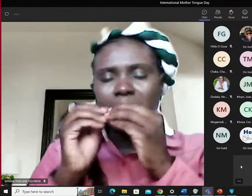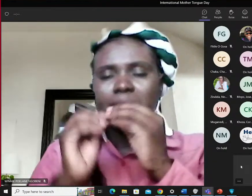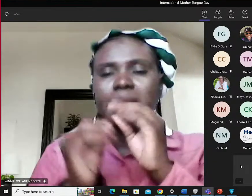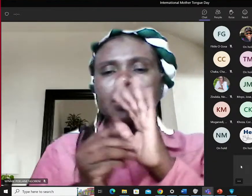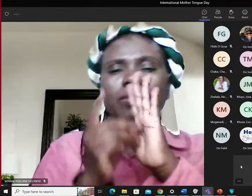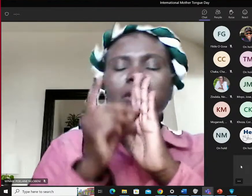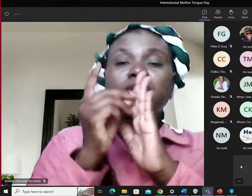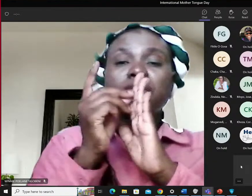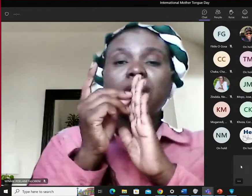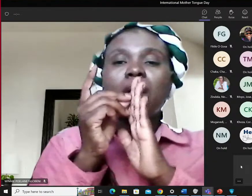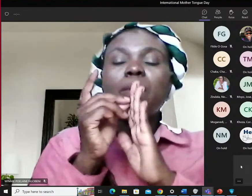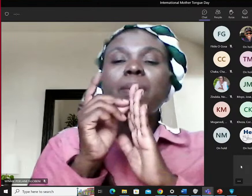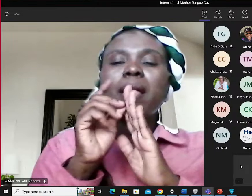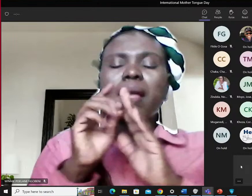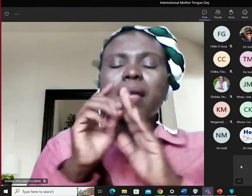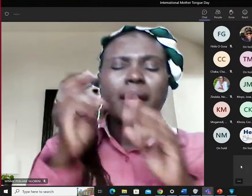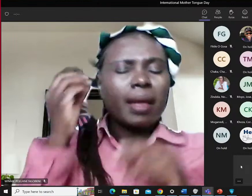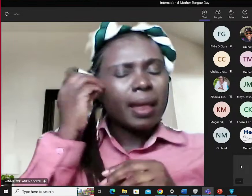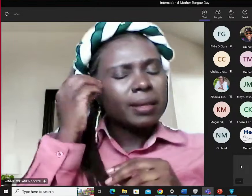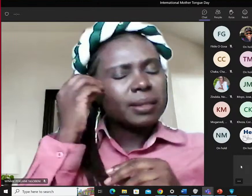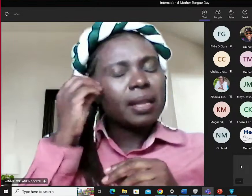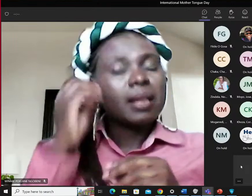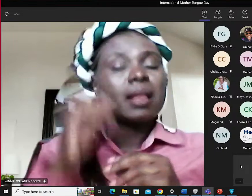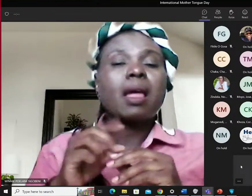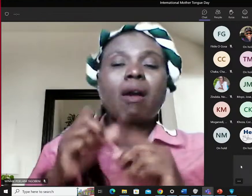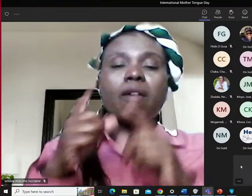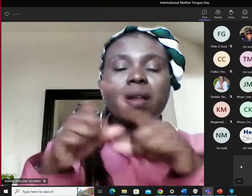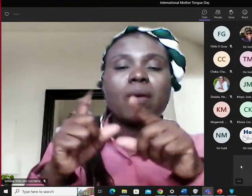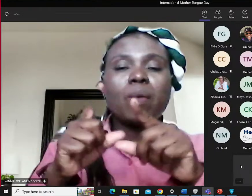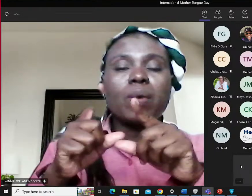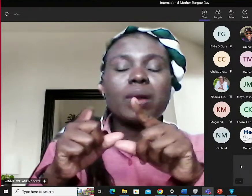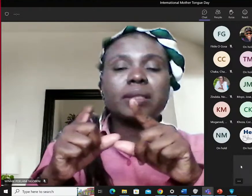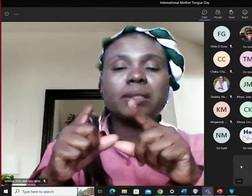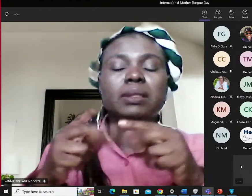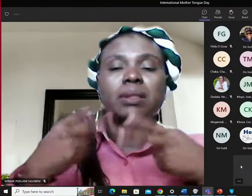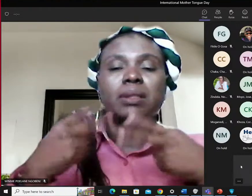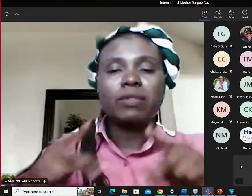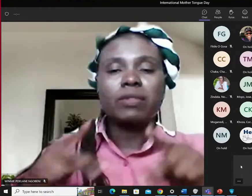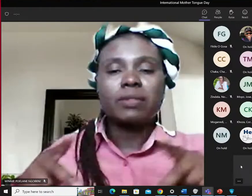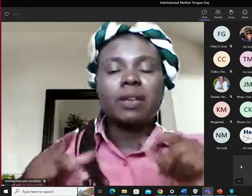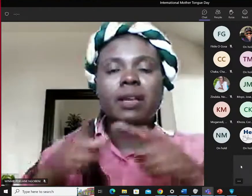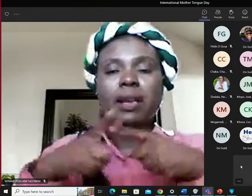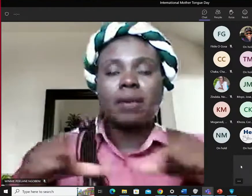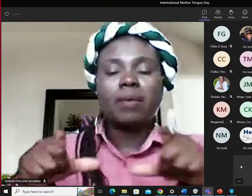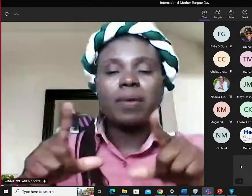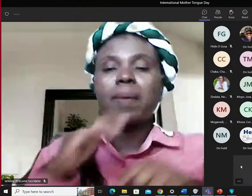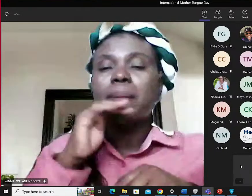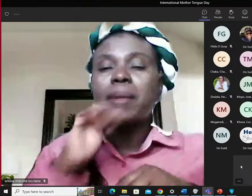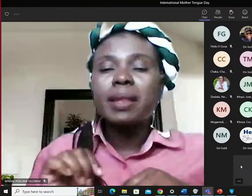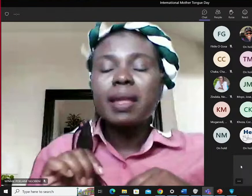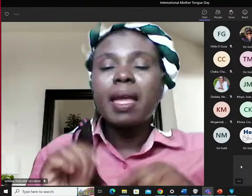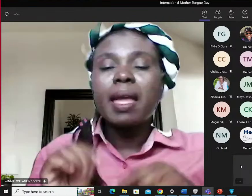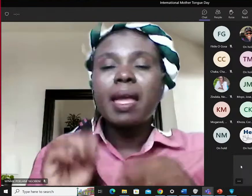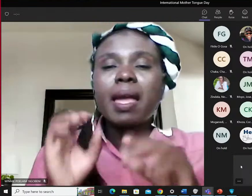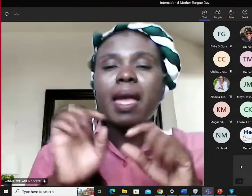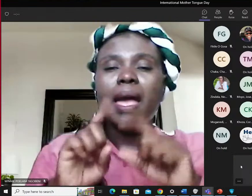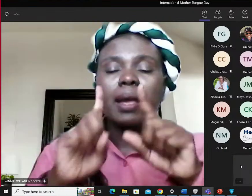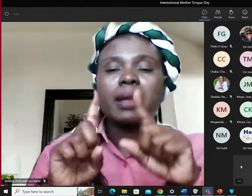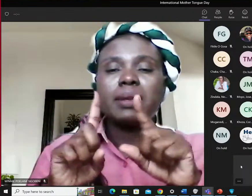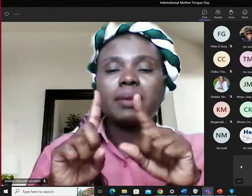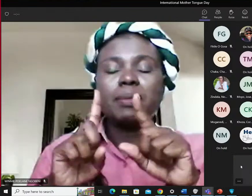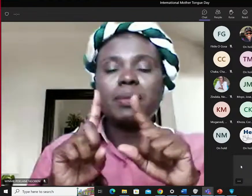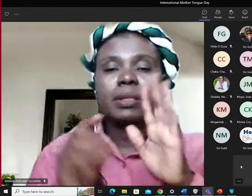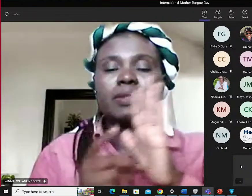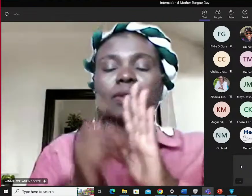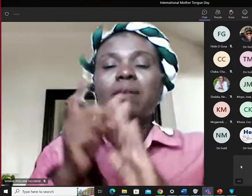strengthening of indigenous languages as languages of meaningful academic discourse. We don't want to